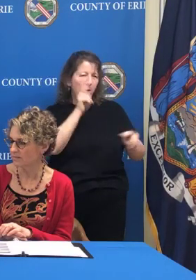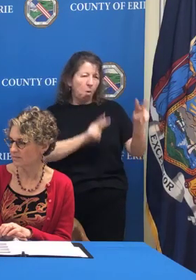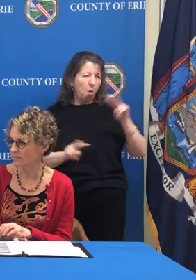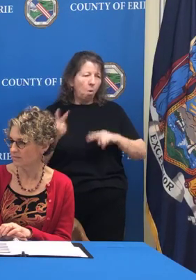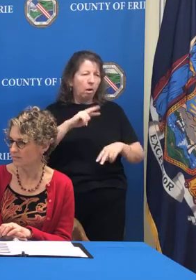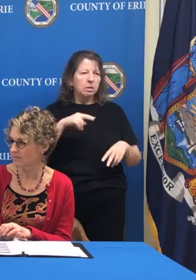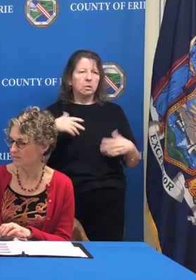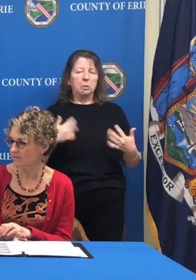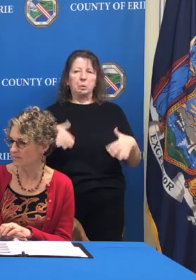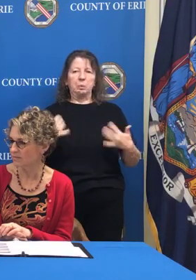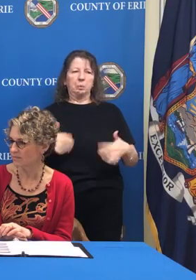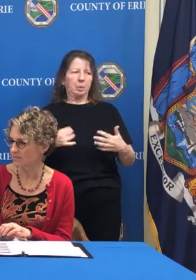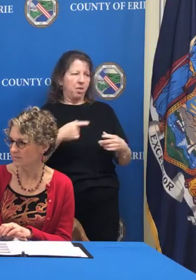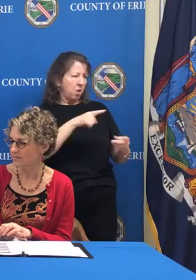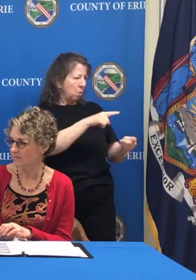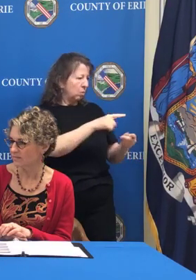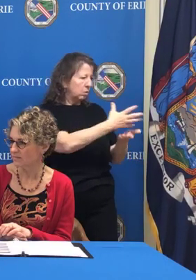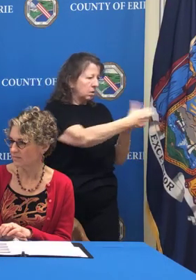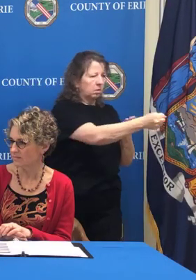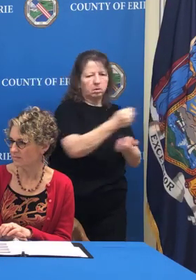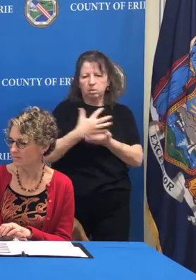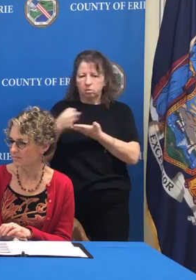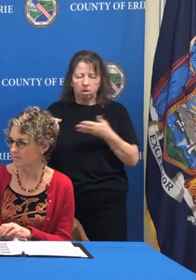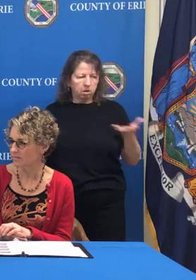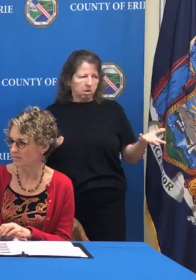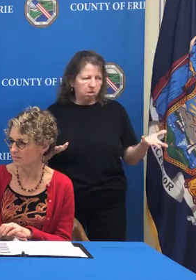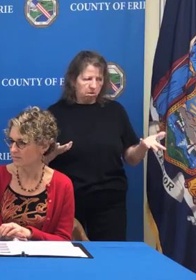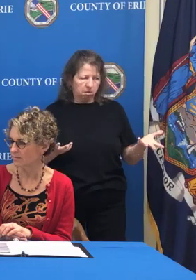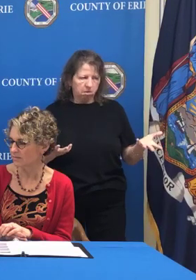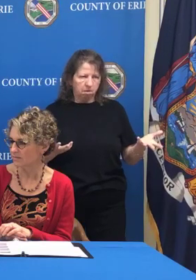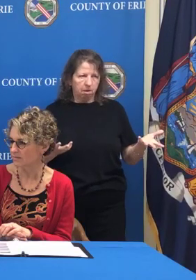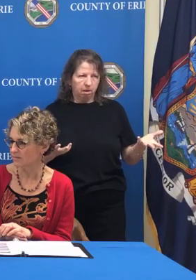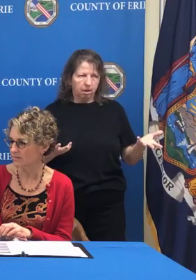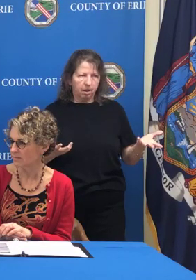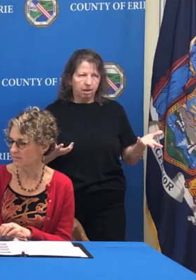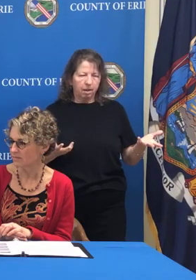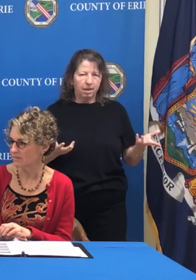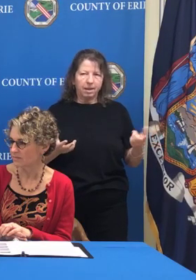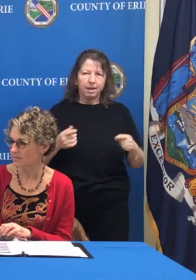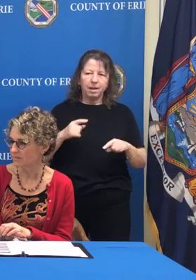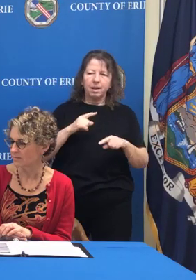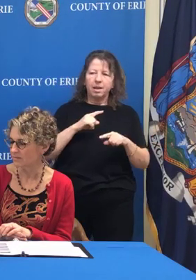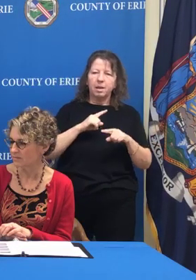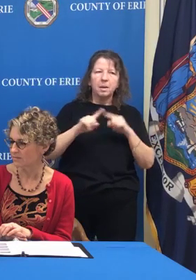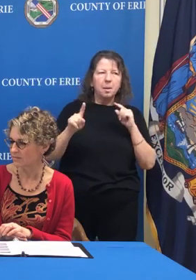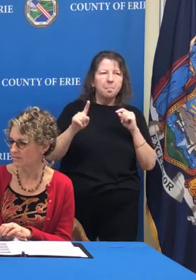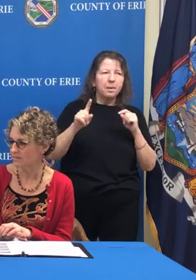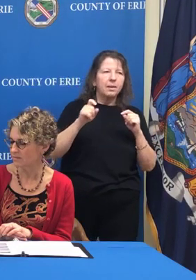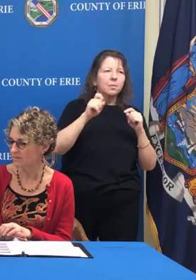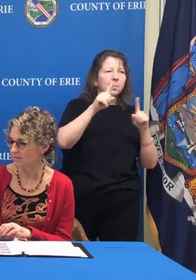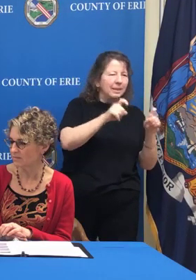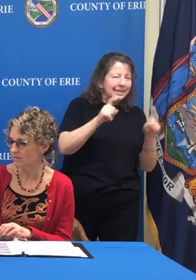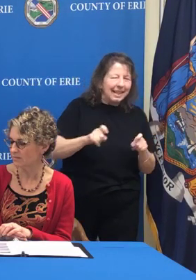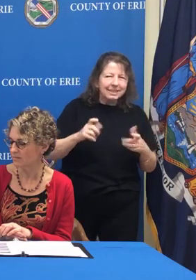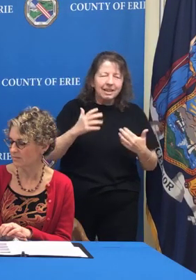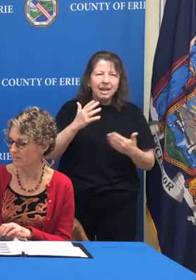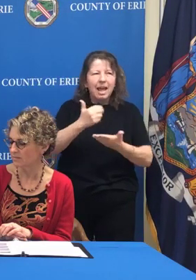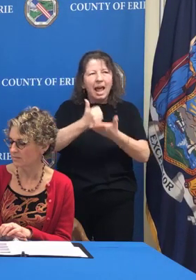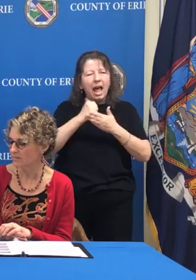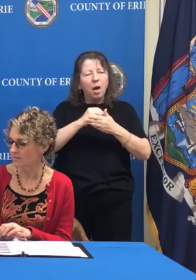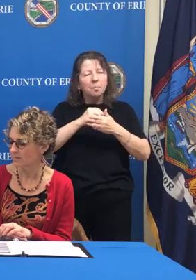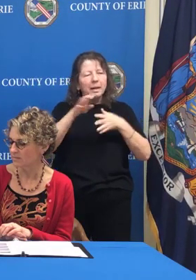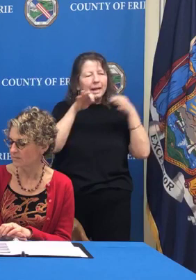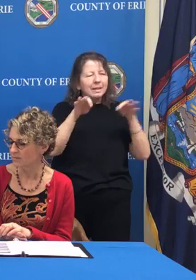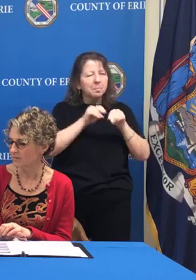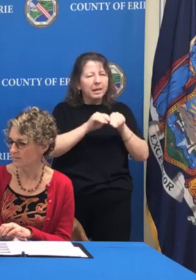headline that we don't have tests anymore, but obviously the tests it's not curing people, we're just having the positives. So can you help me explain the